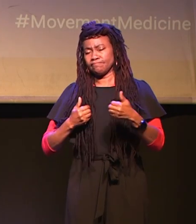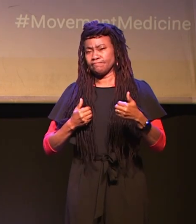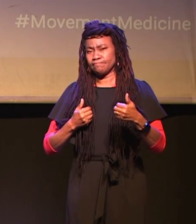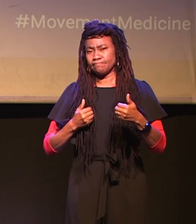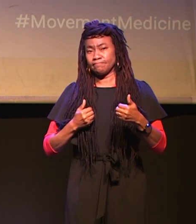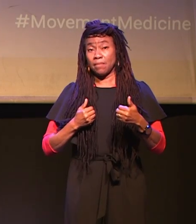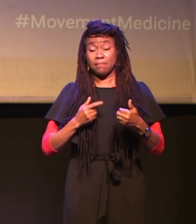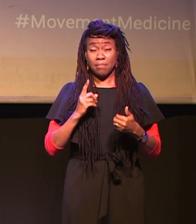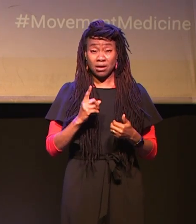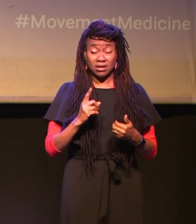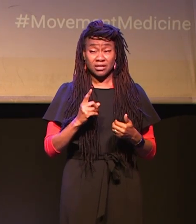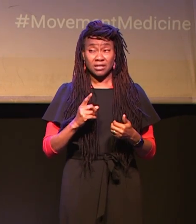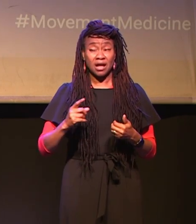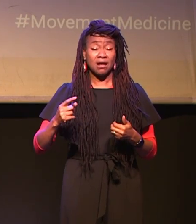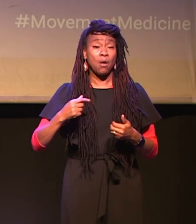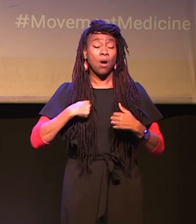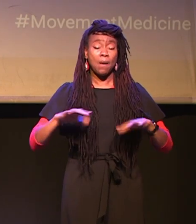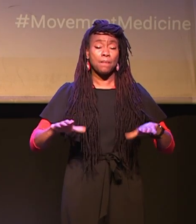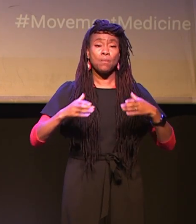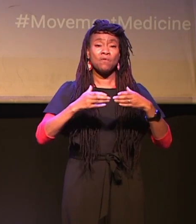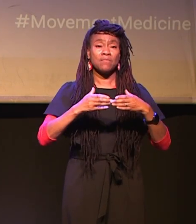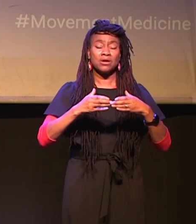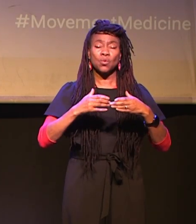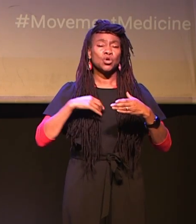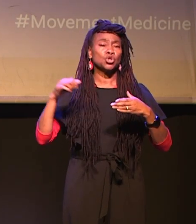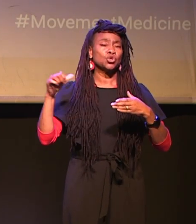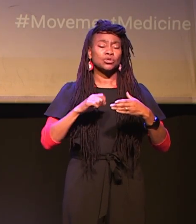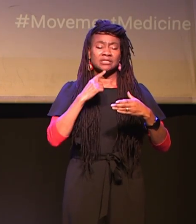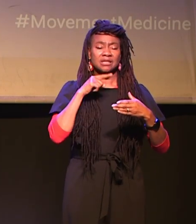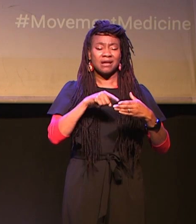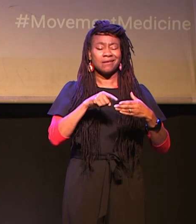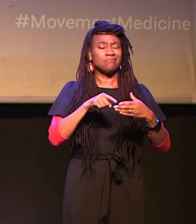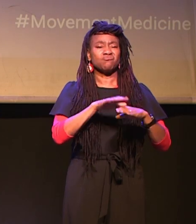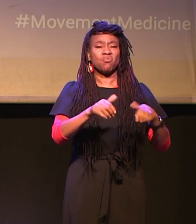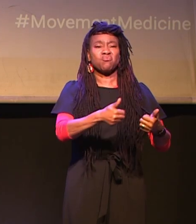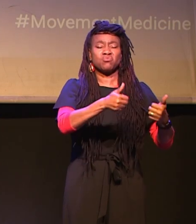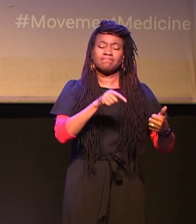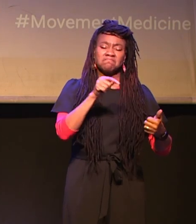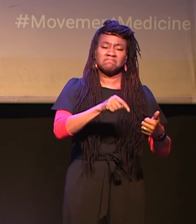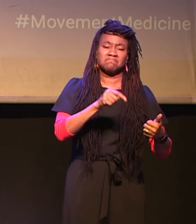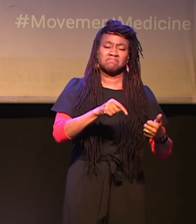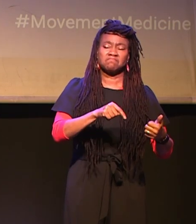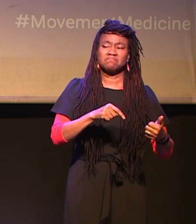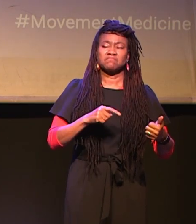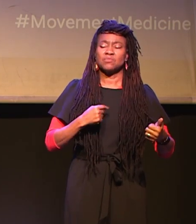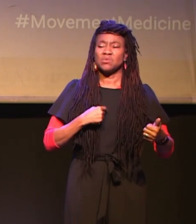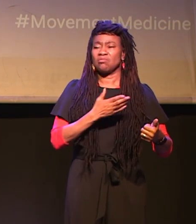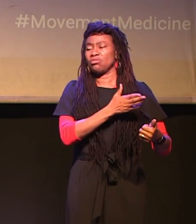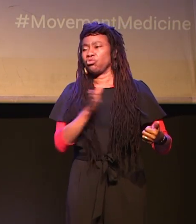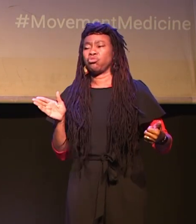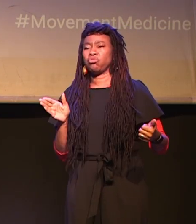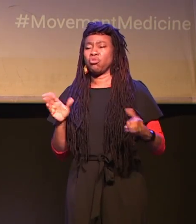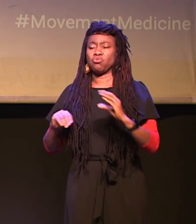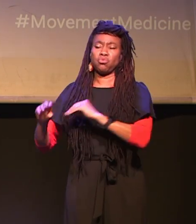don't do, and I think that happens in movement, is like we undermine movement integrity by doing all the other BS that we do, and